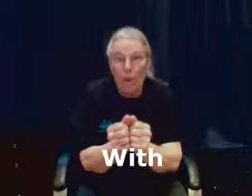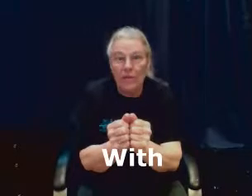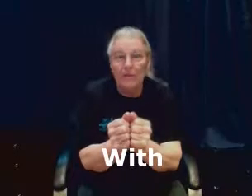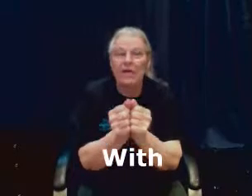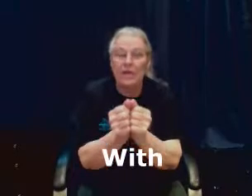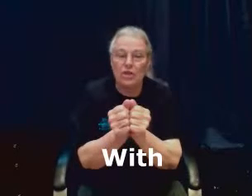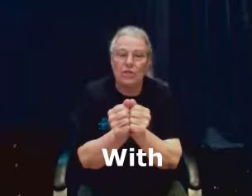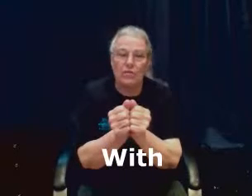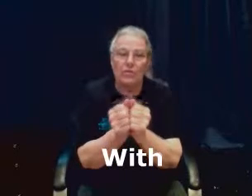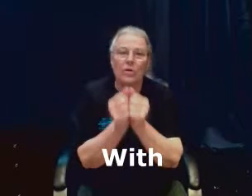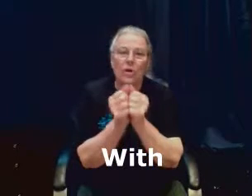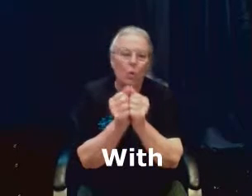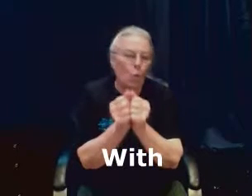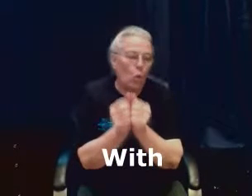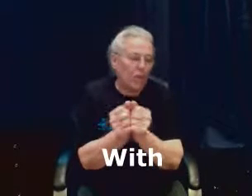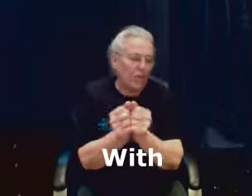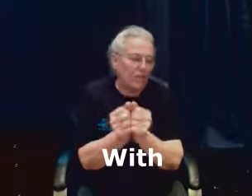with each other. With.